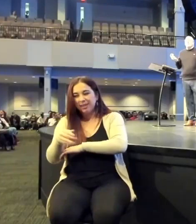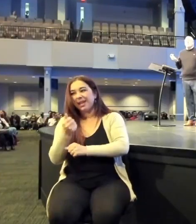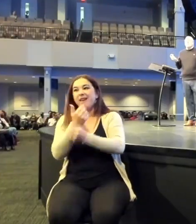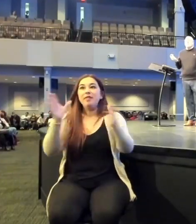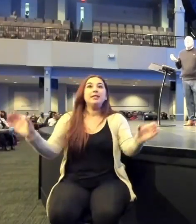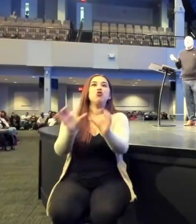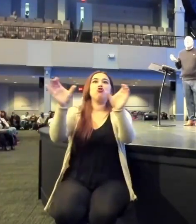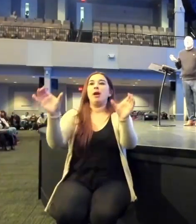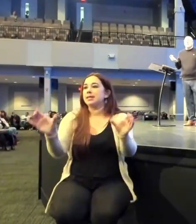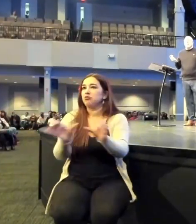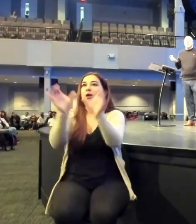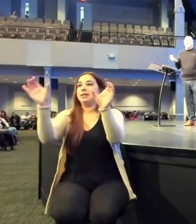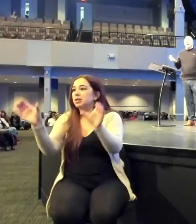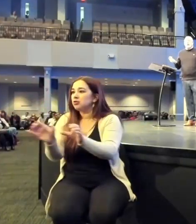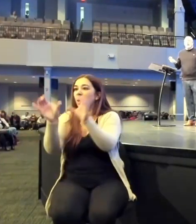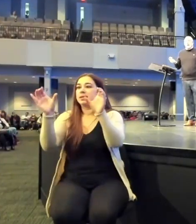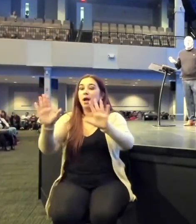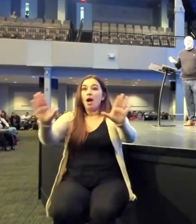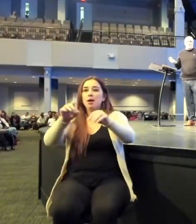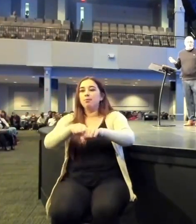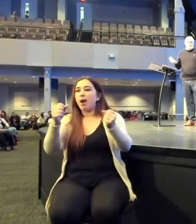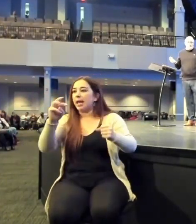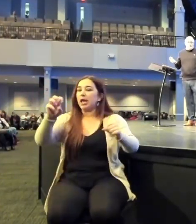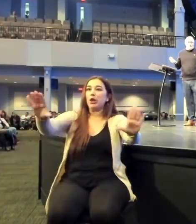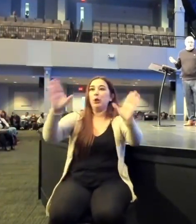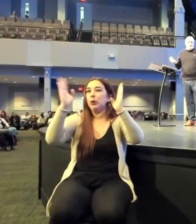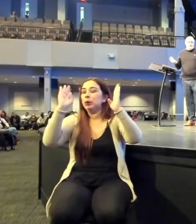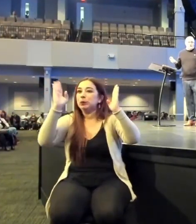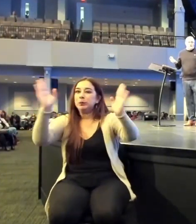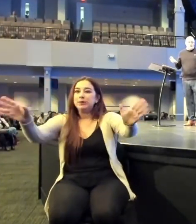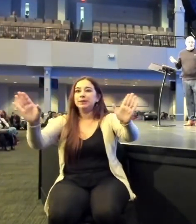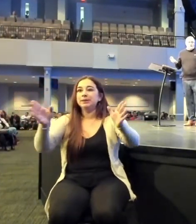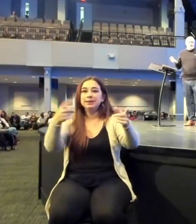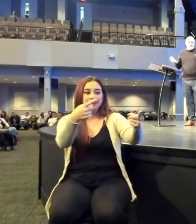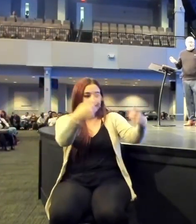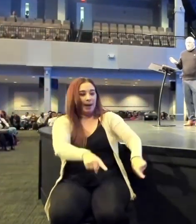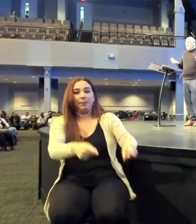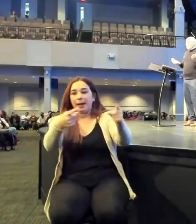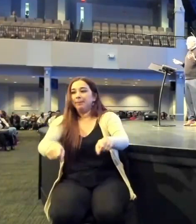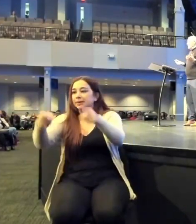everything's a crisis. Okay. Breaking news.